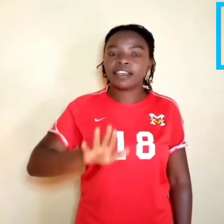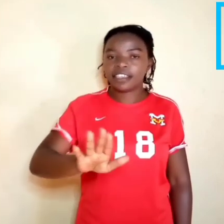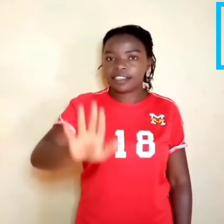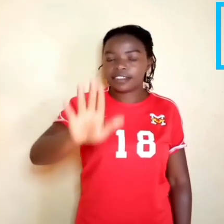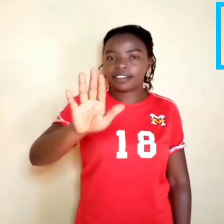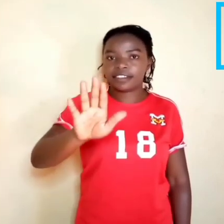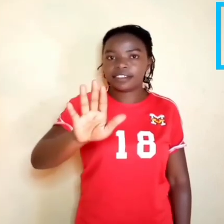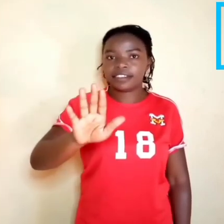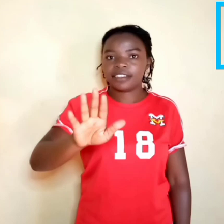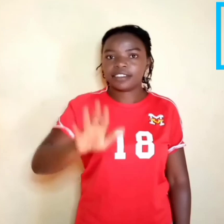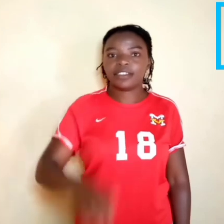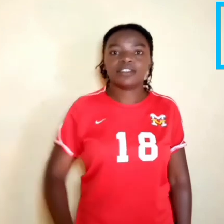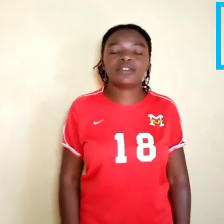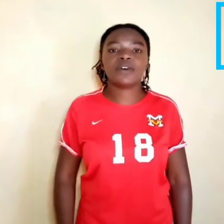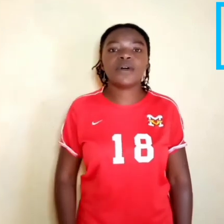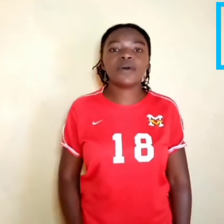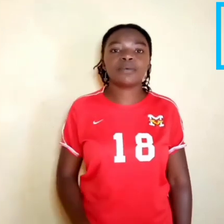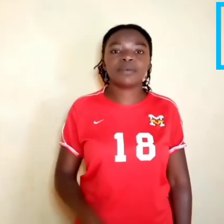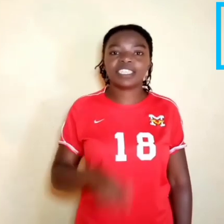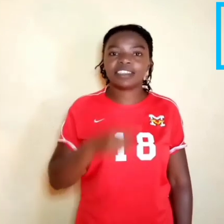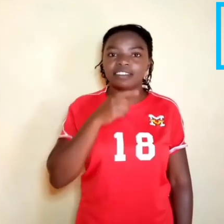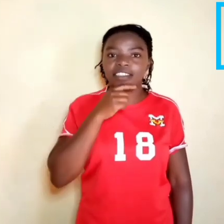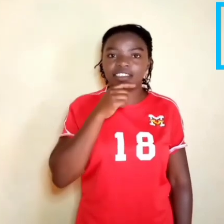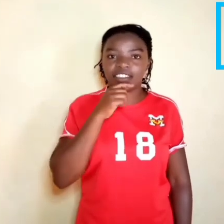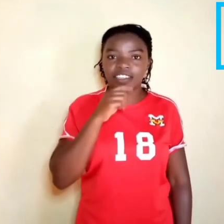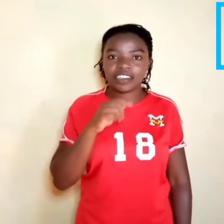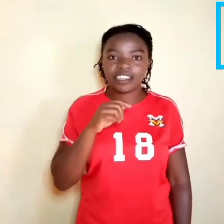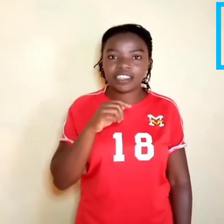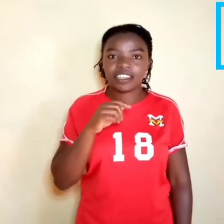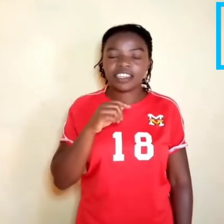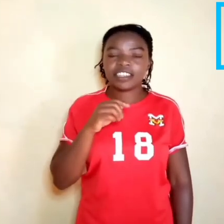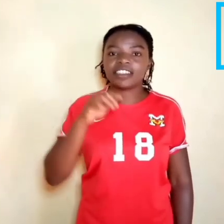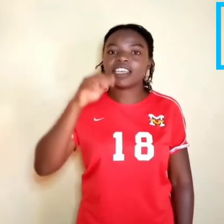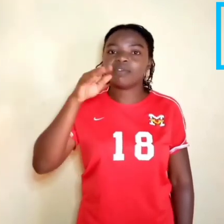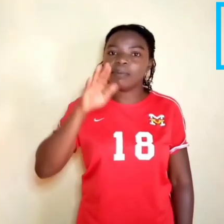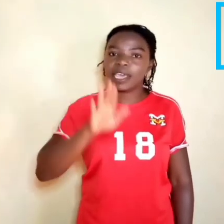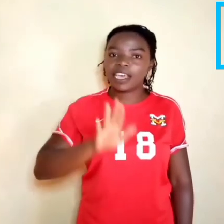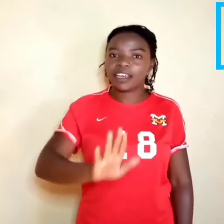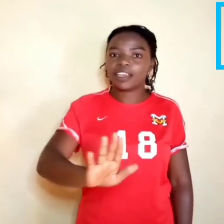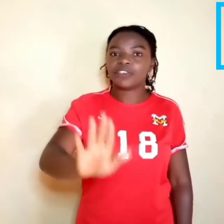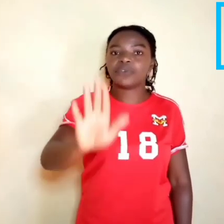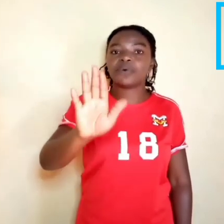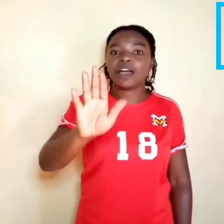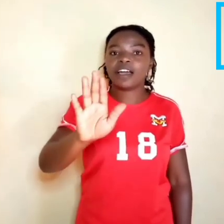his. So we touch the chin, then we make your.